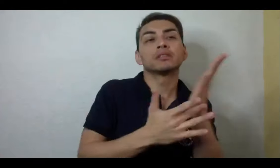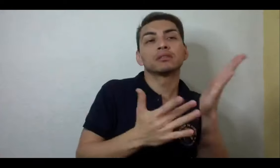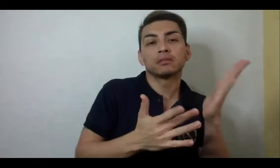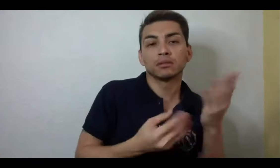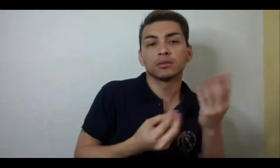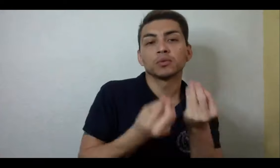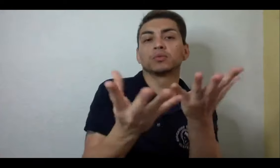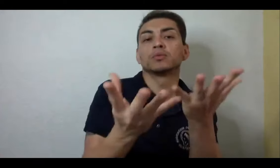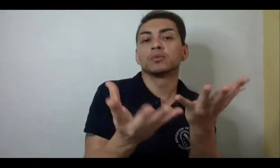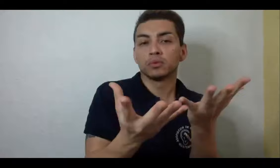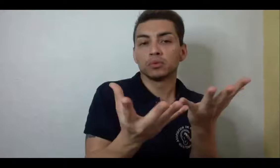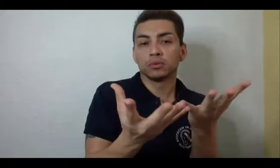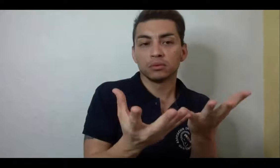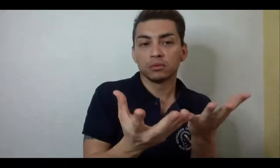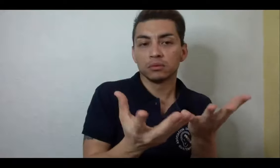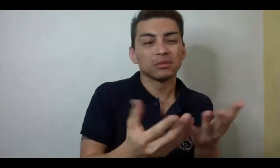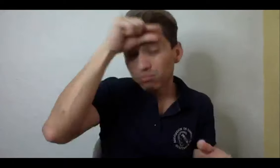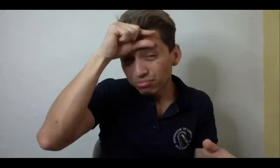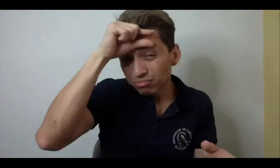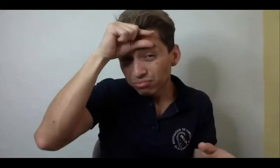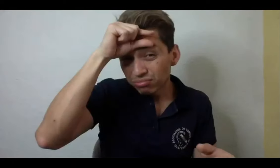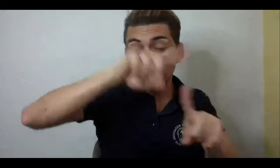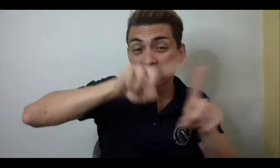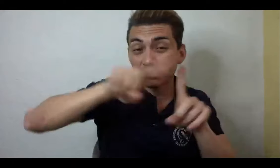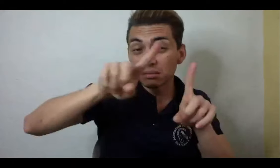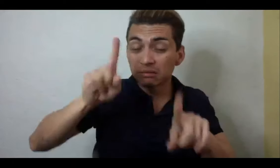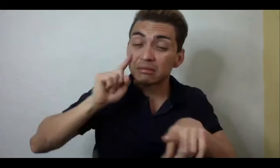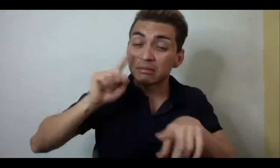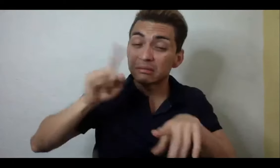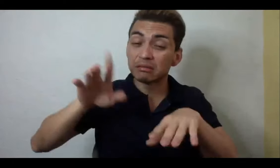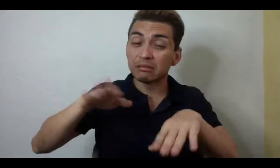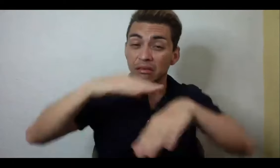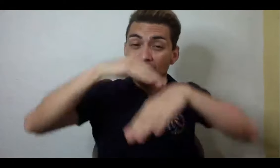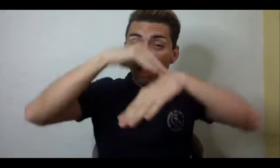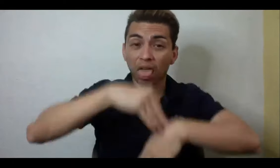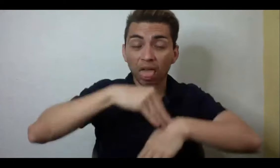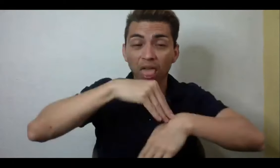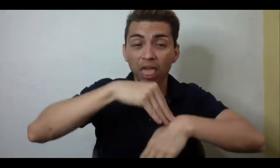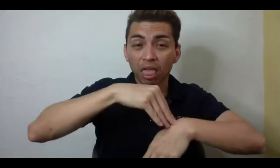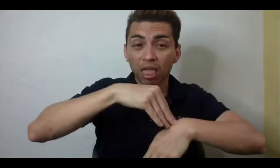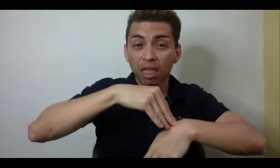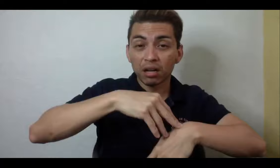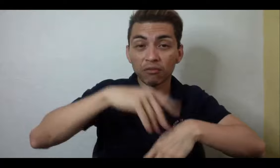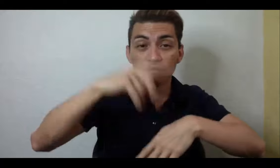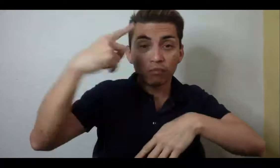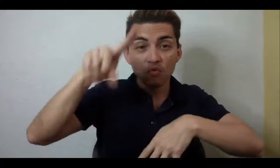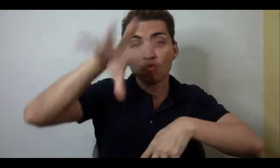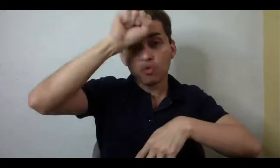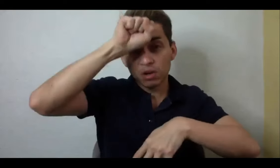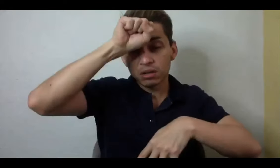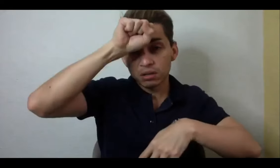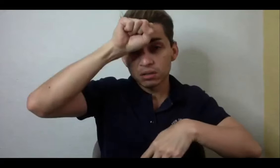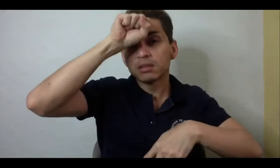Stigma, stereotypes, and discrimination also affect the opportunity to learn. The mindset and mechanisms